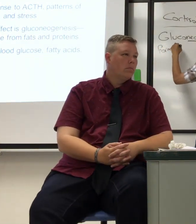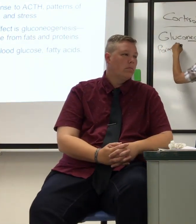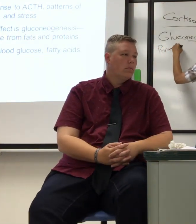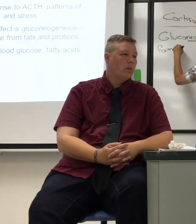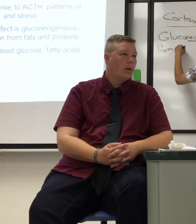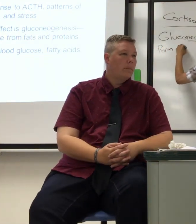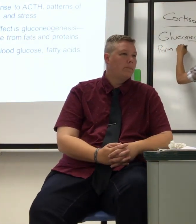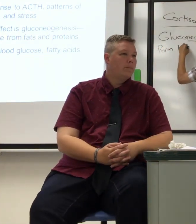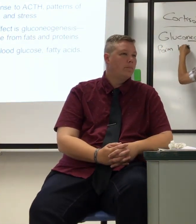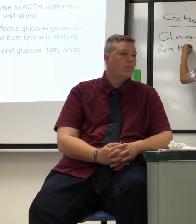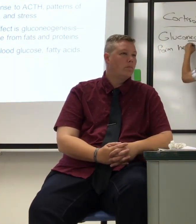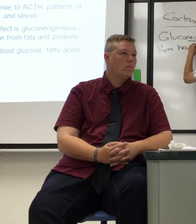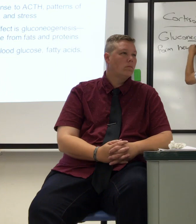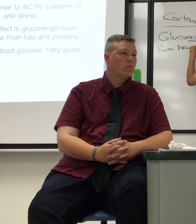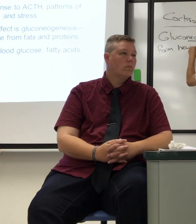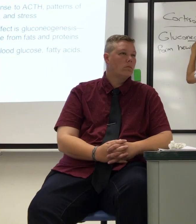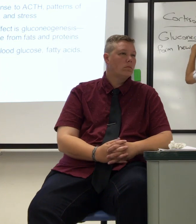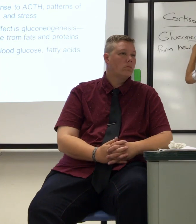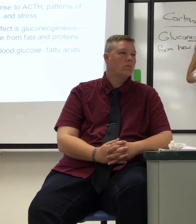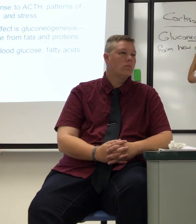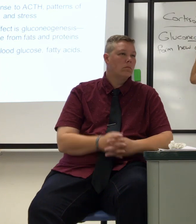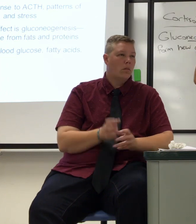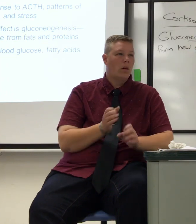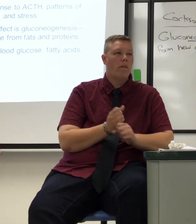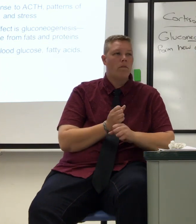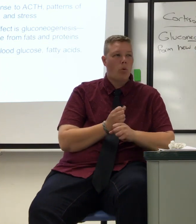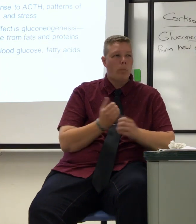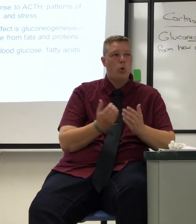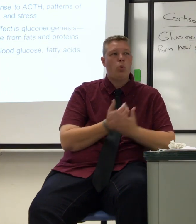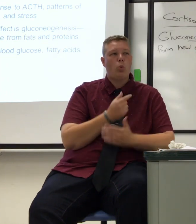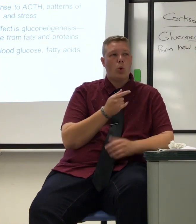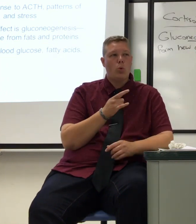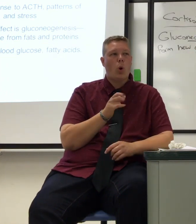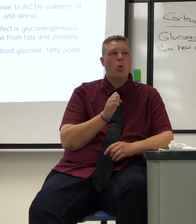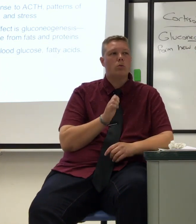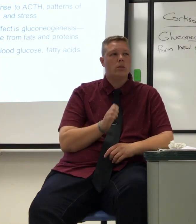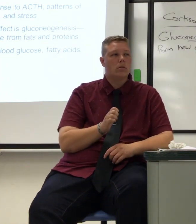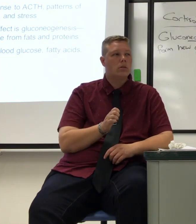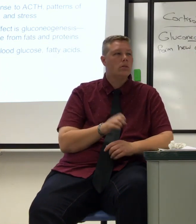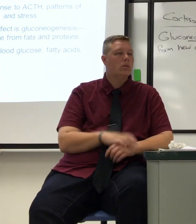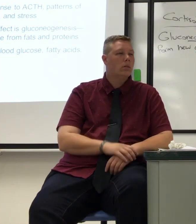Form new glucose